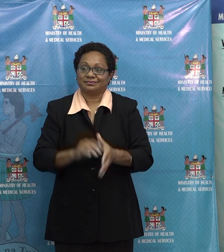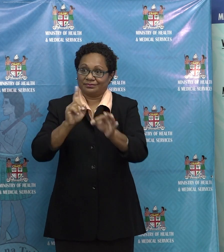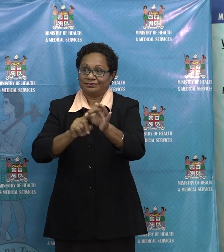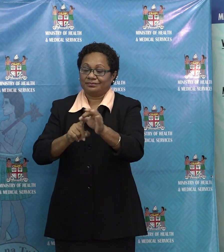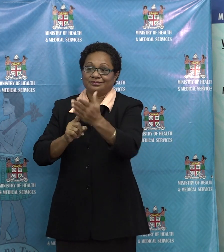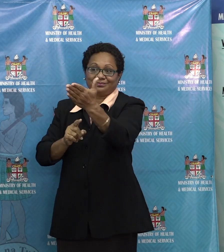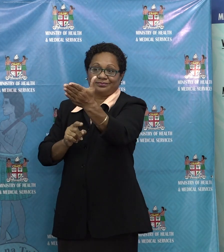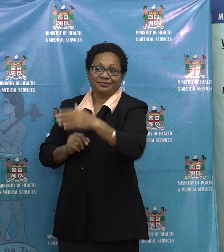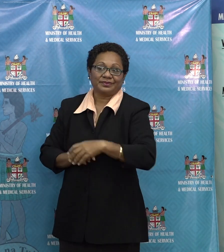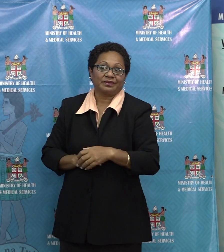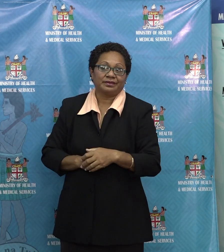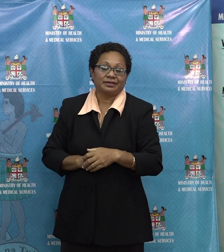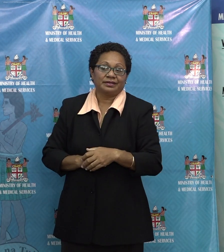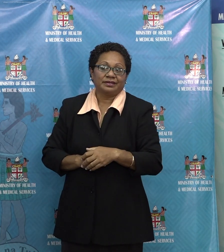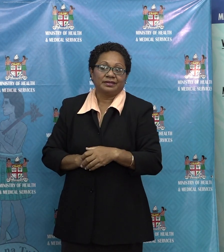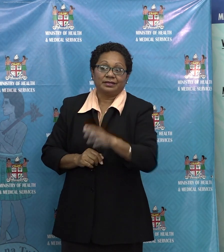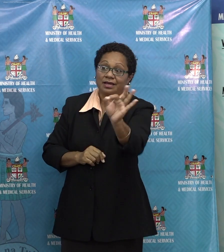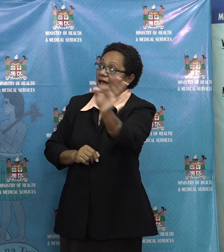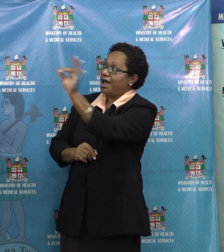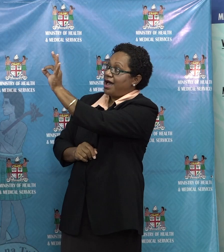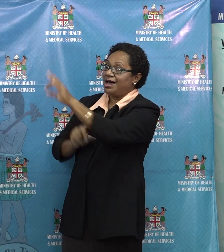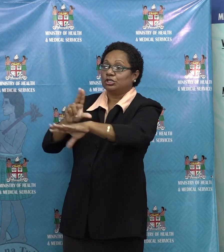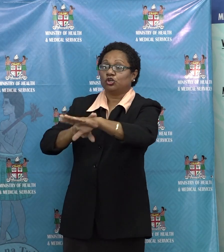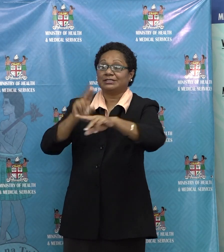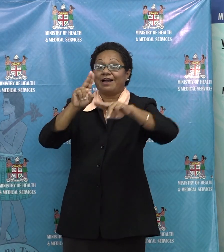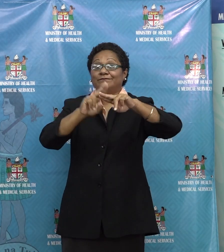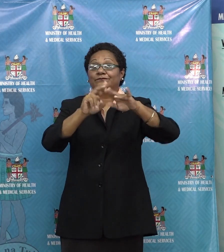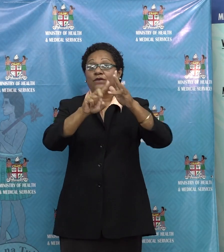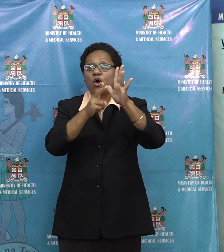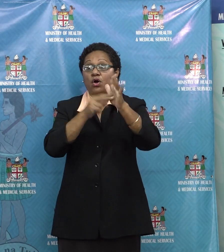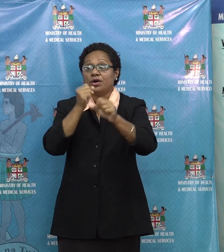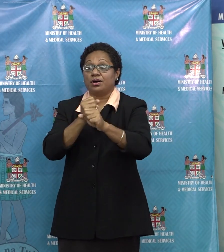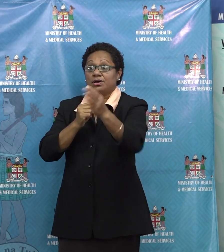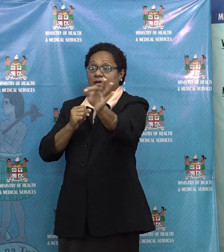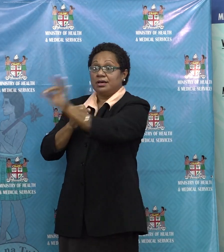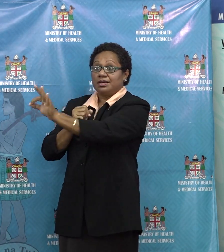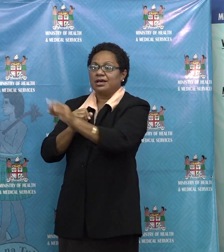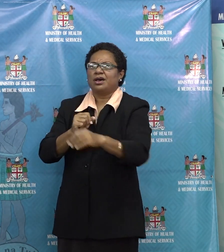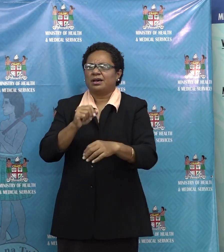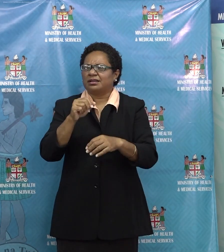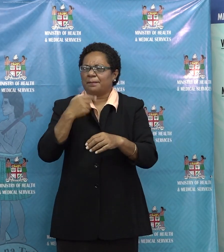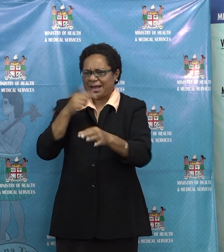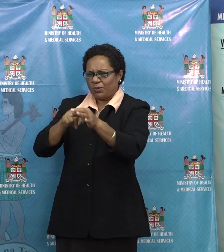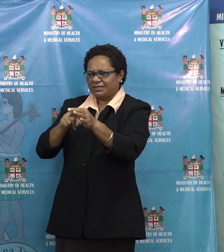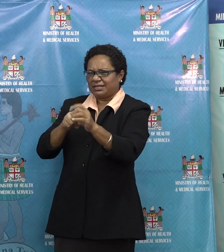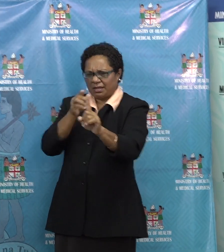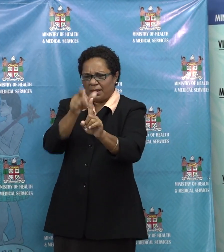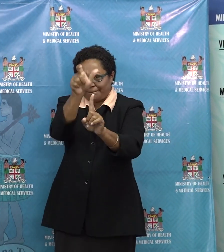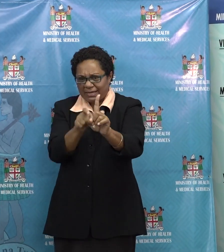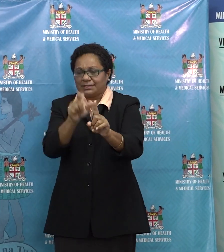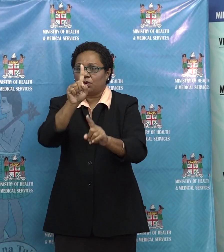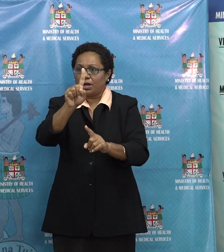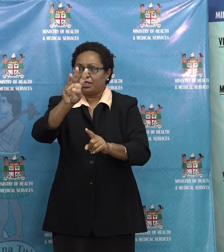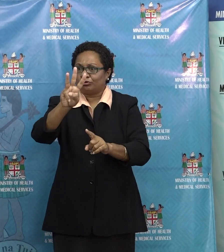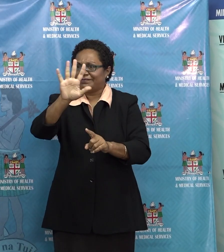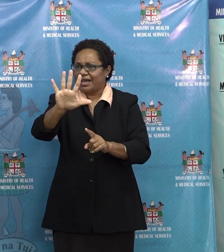Sorry, Dr. Fong. So my question is around case 135.